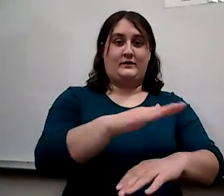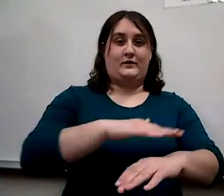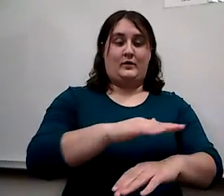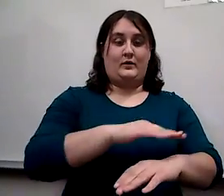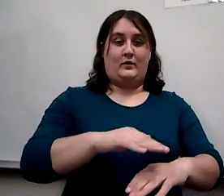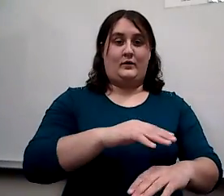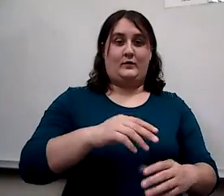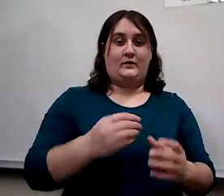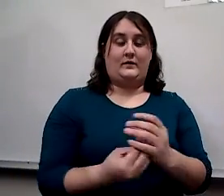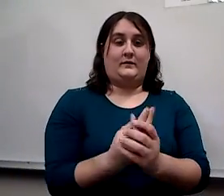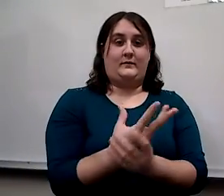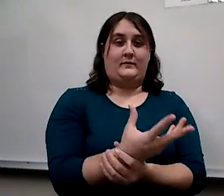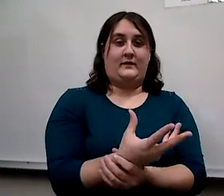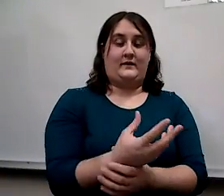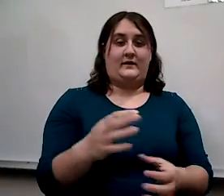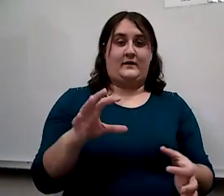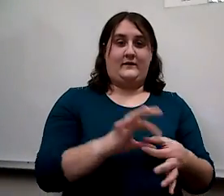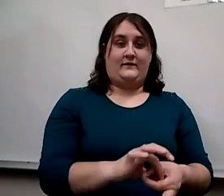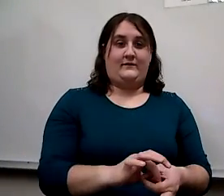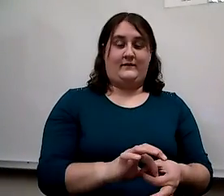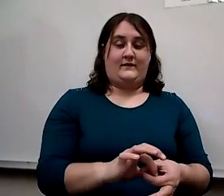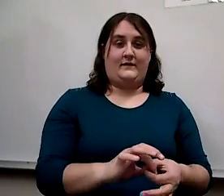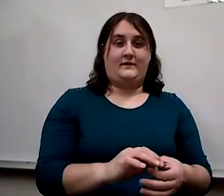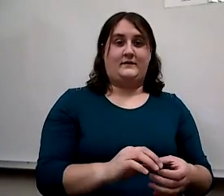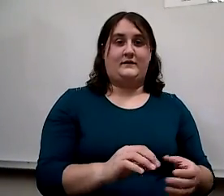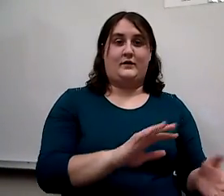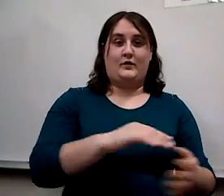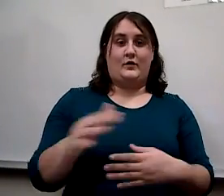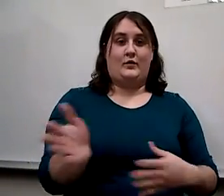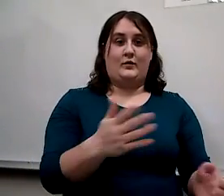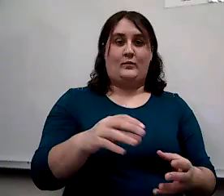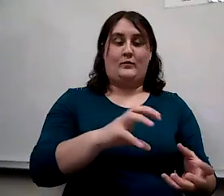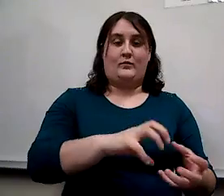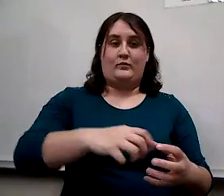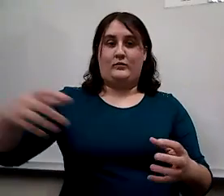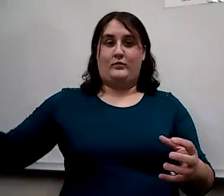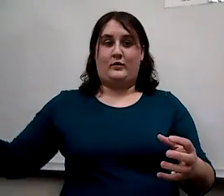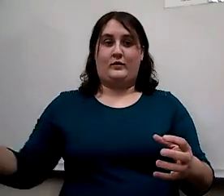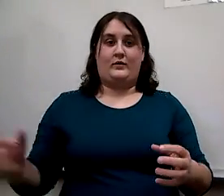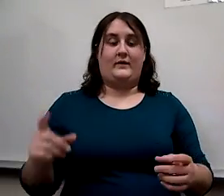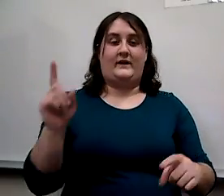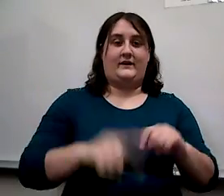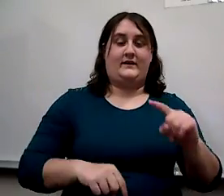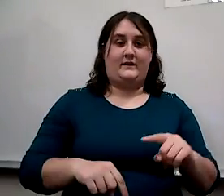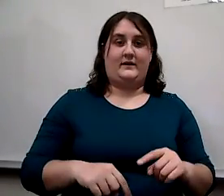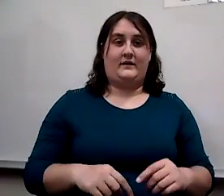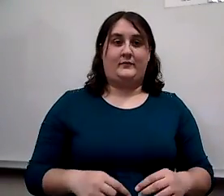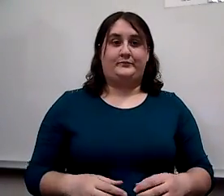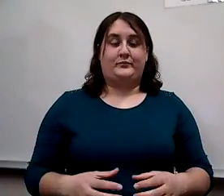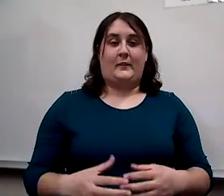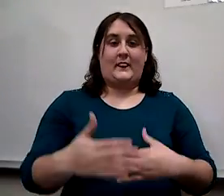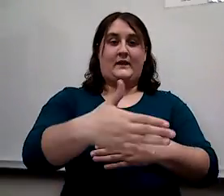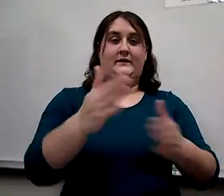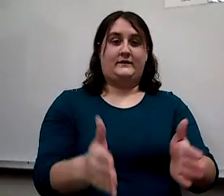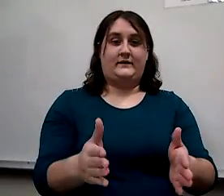prevent it from blowing away. The container should be allowed to sit until the spring when the soil has thawed and the